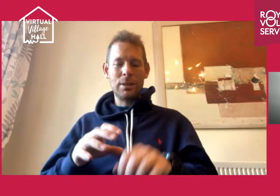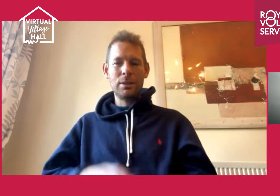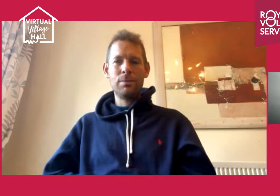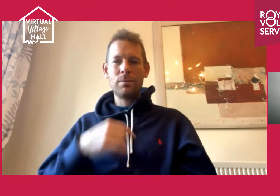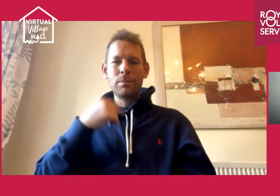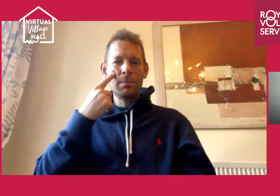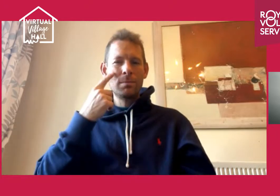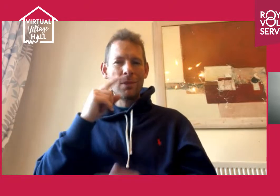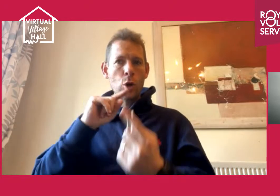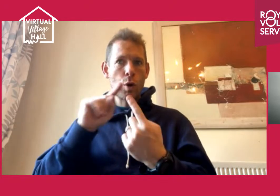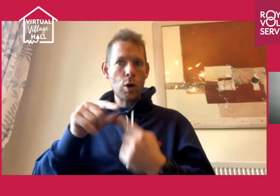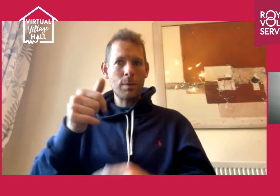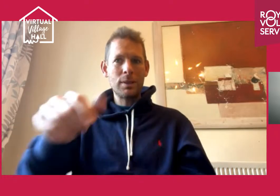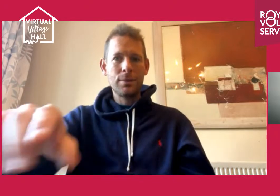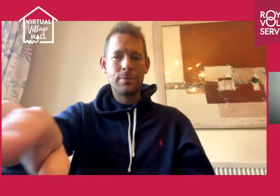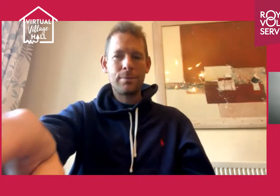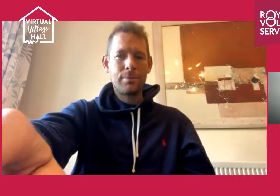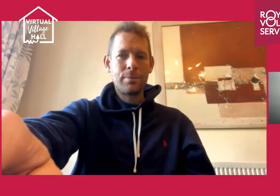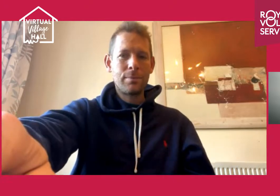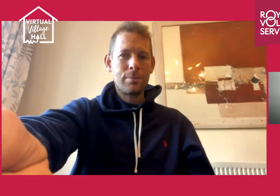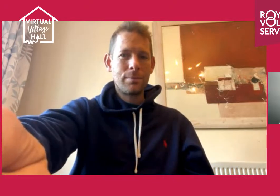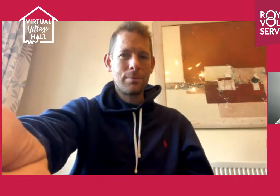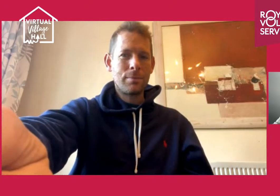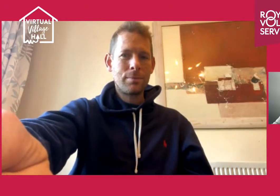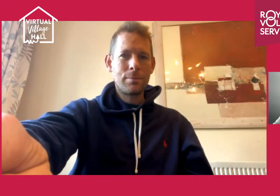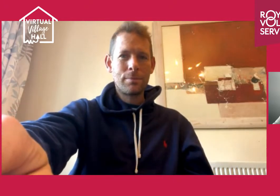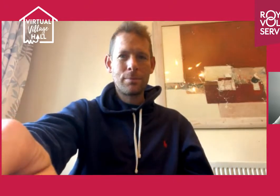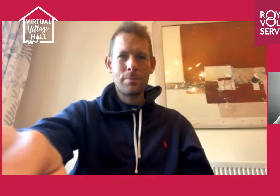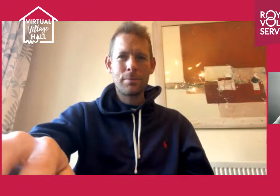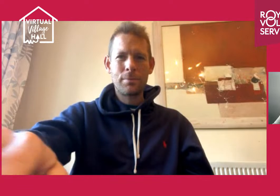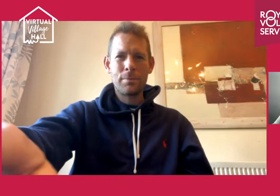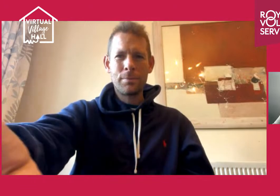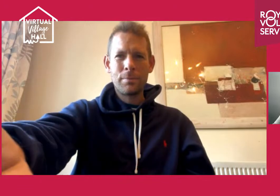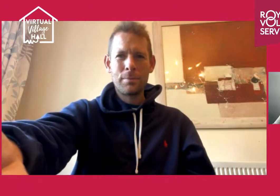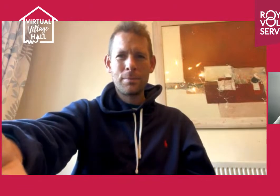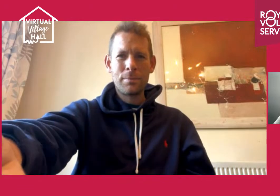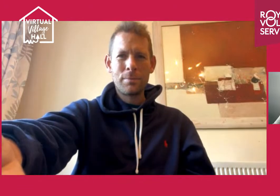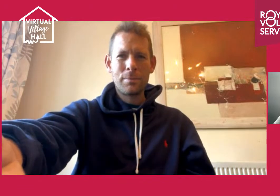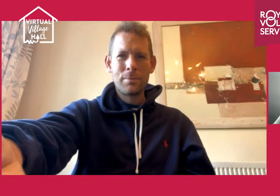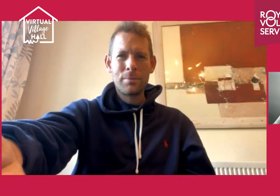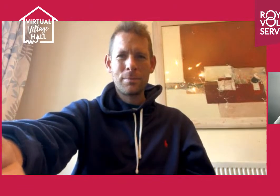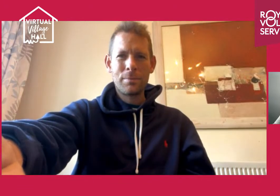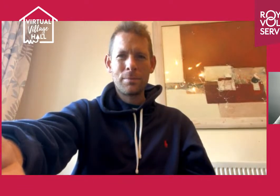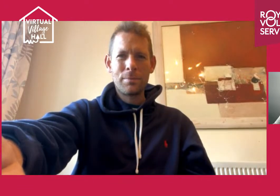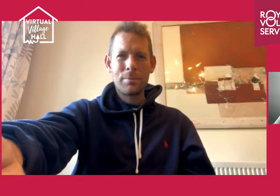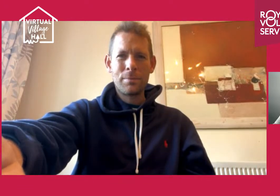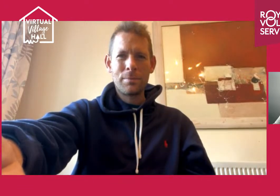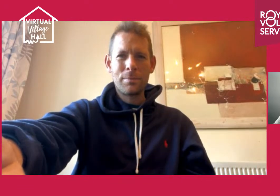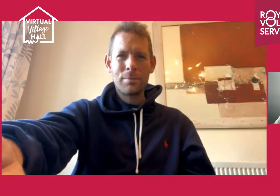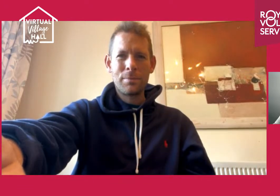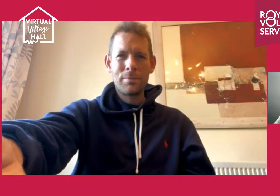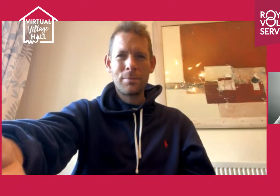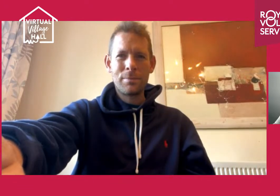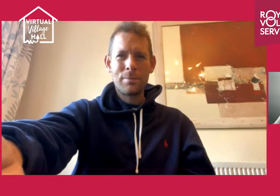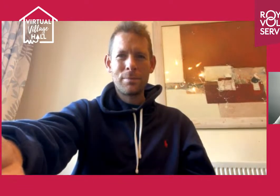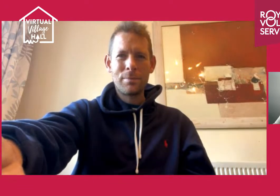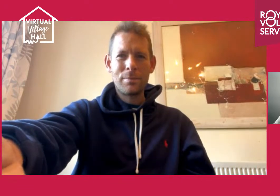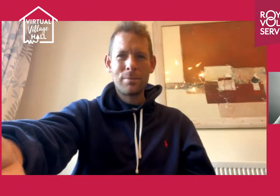I'm trying to think of some other animals. Anybody got any suggestions? Let's have a look at the comments.